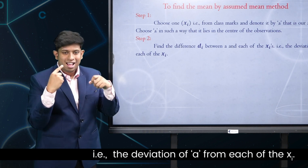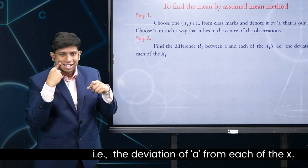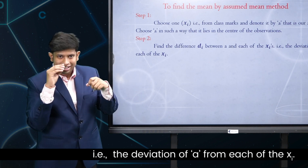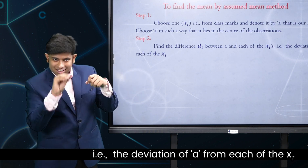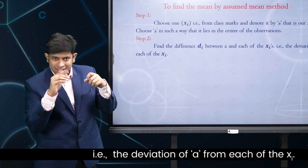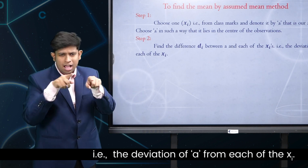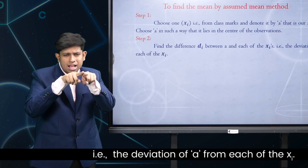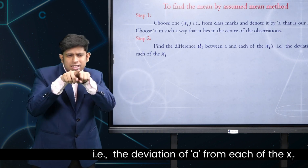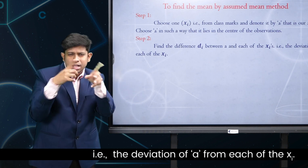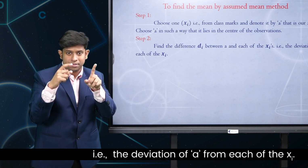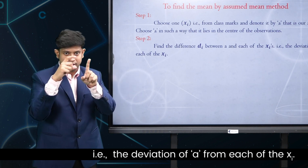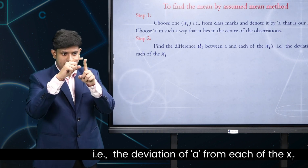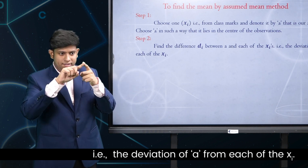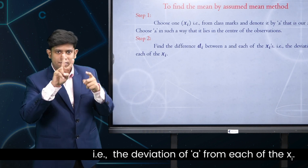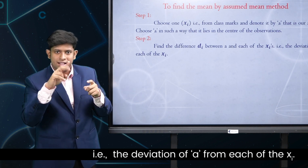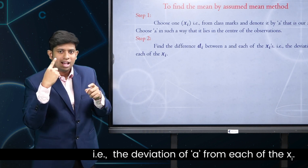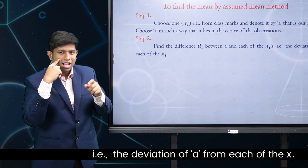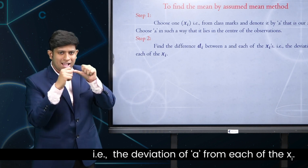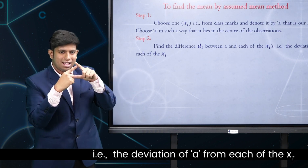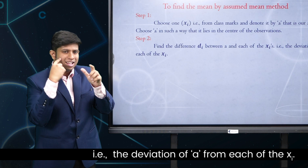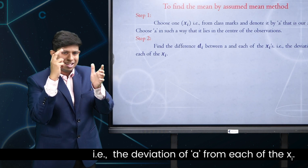of A from each of the Xi.